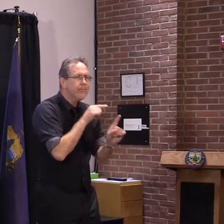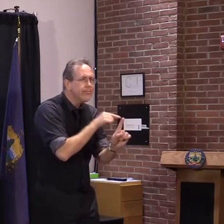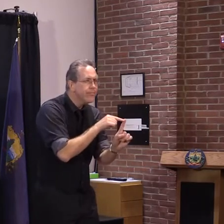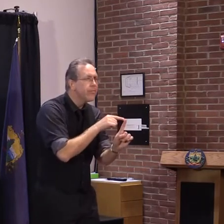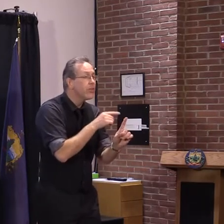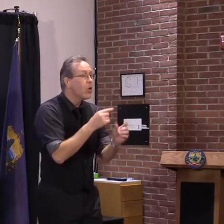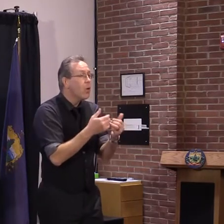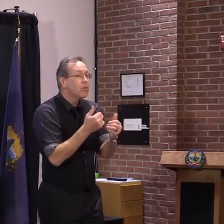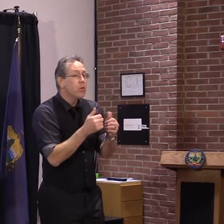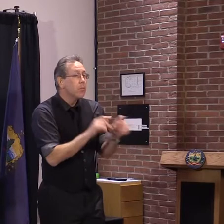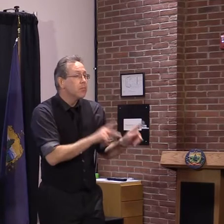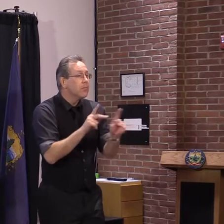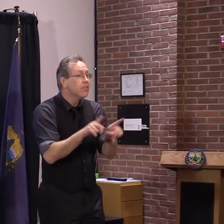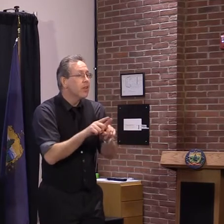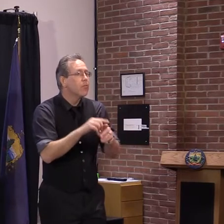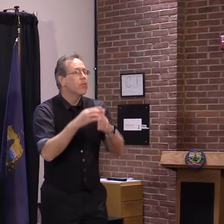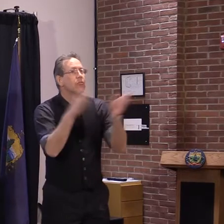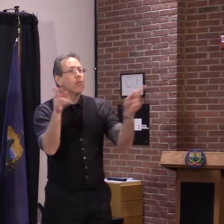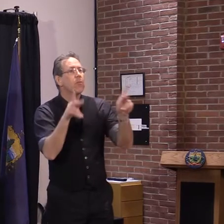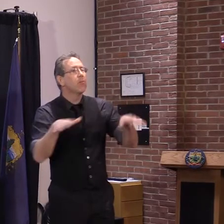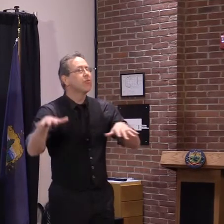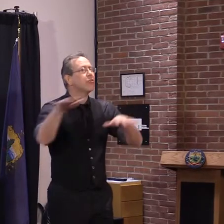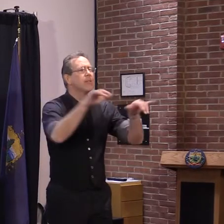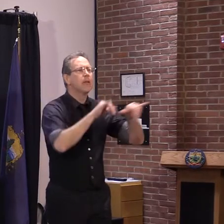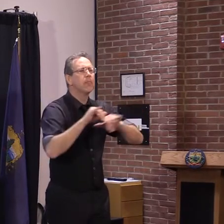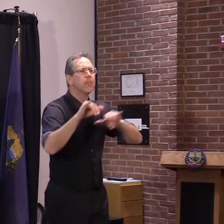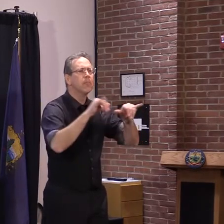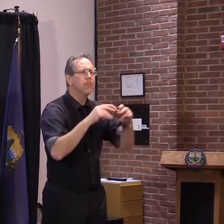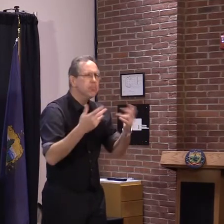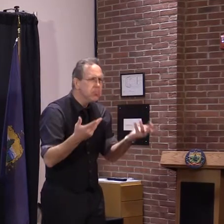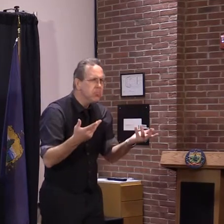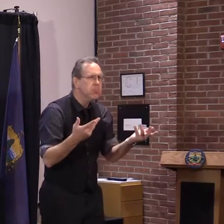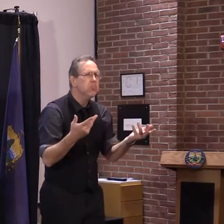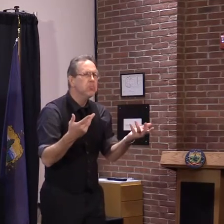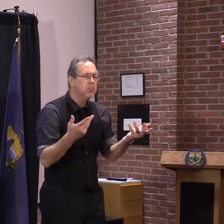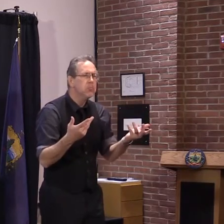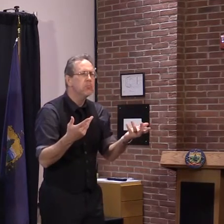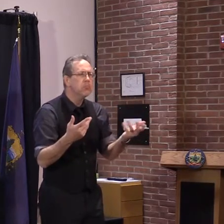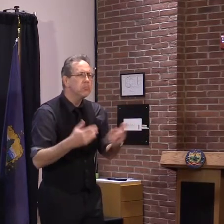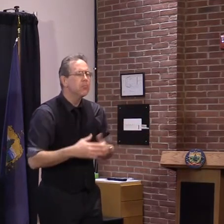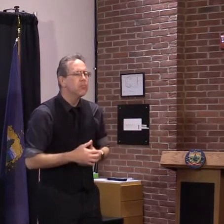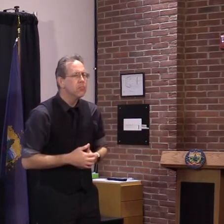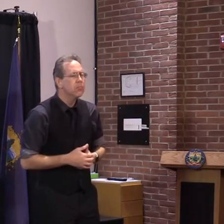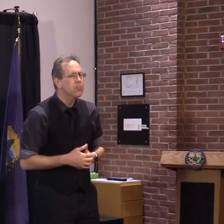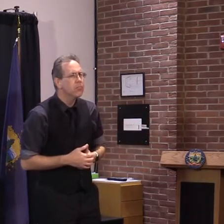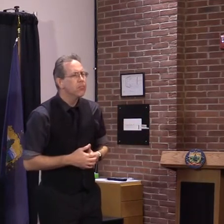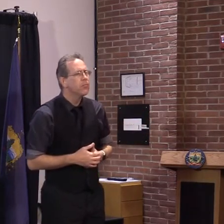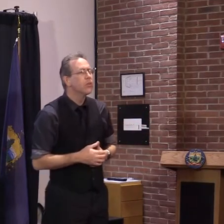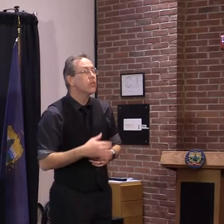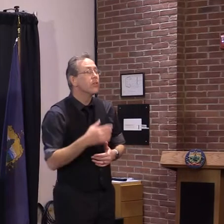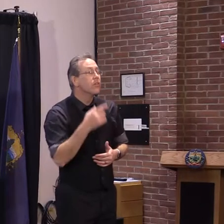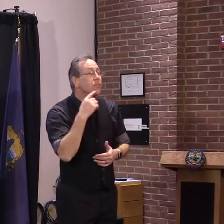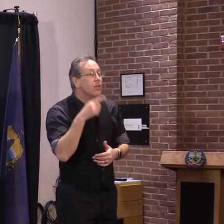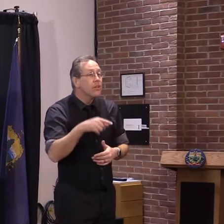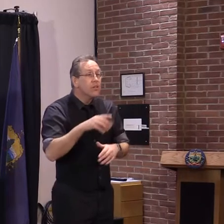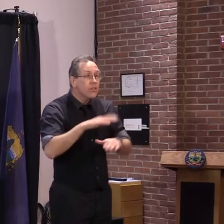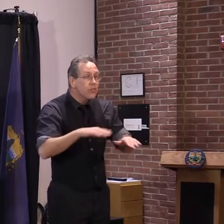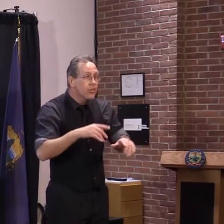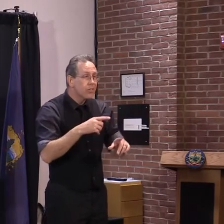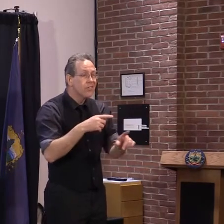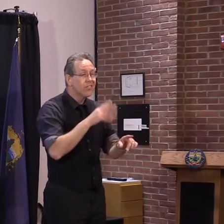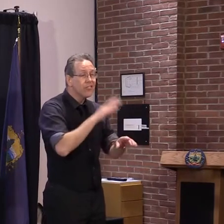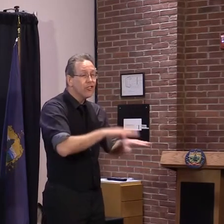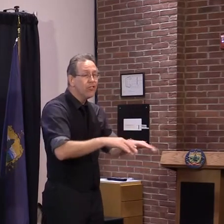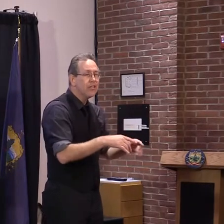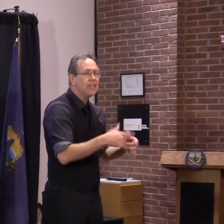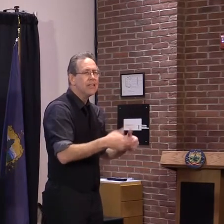general population rate. And for so long a time, it had been much higher. And it has really